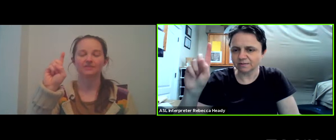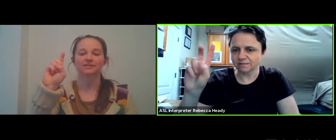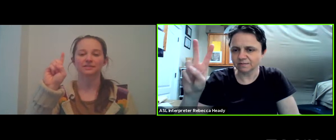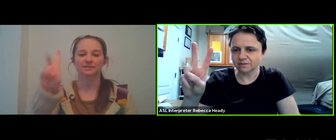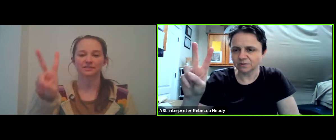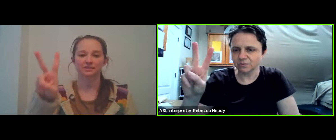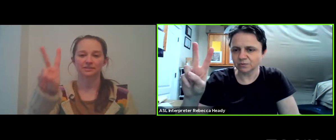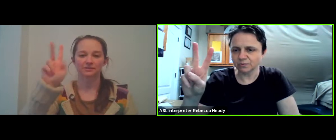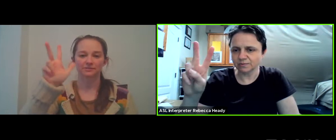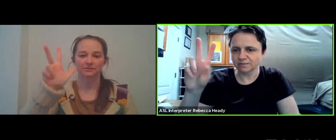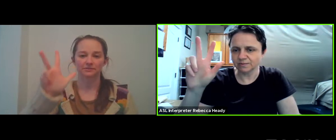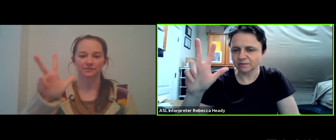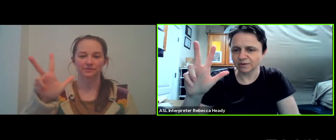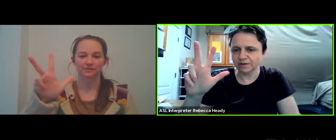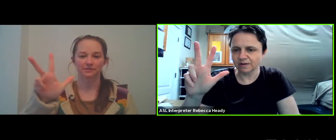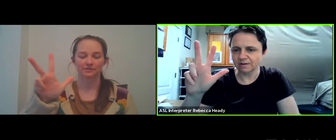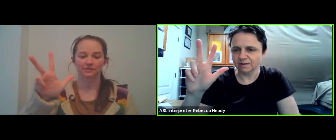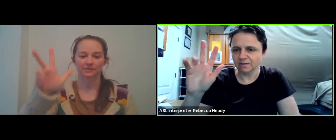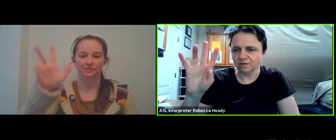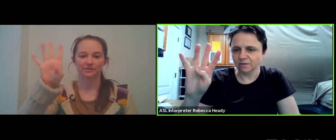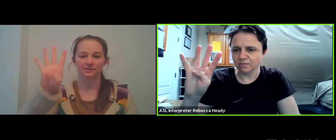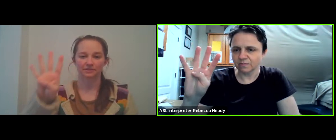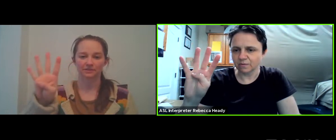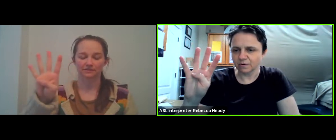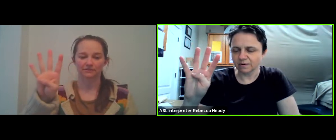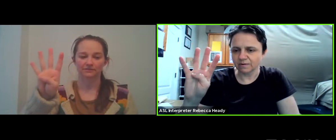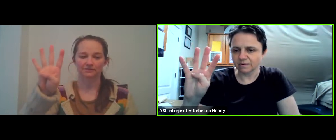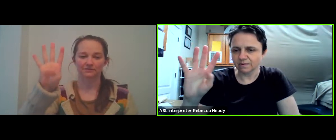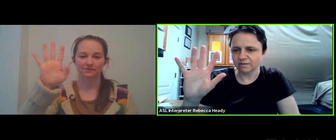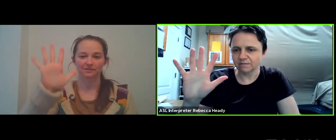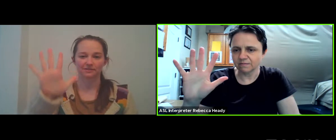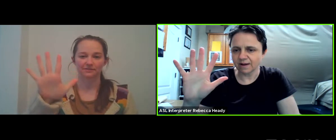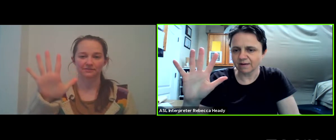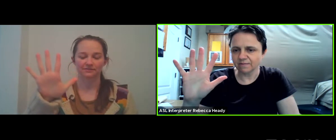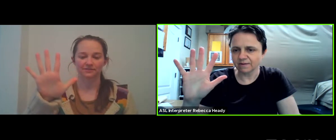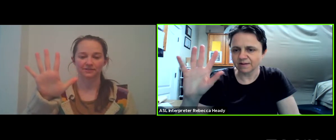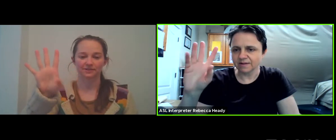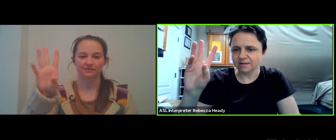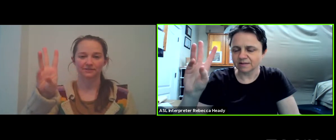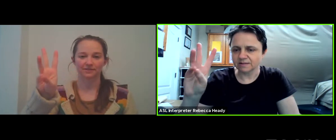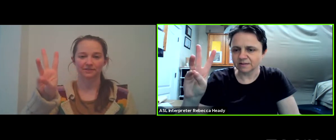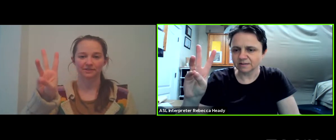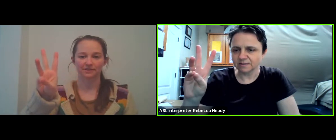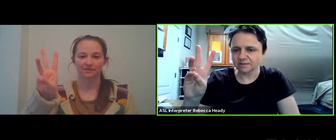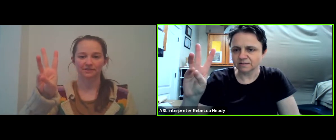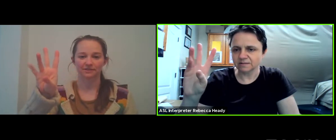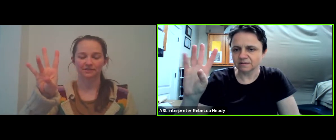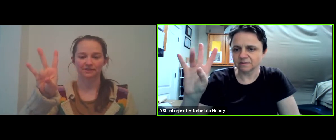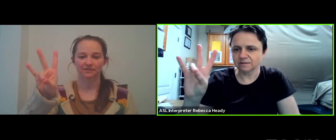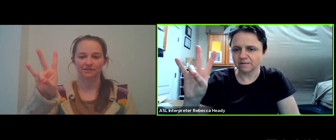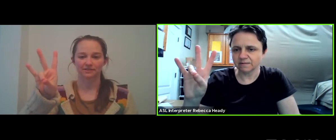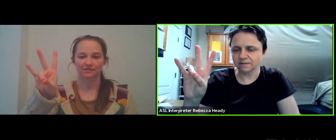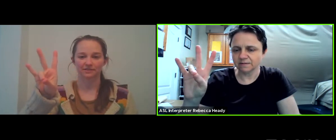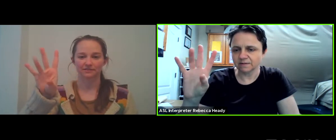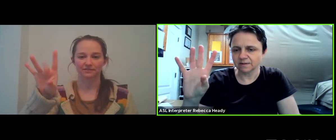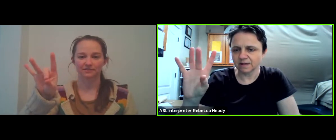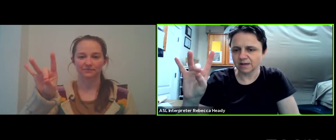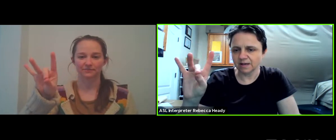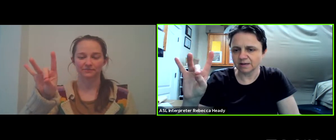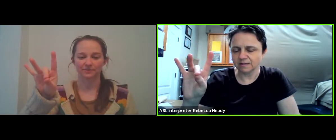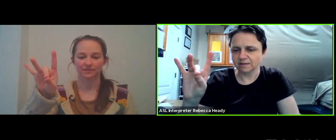Numbers 1, 2, 3, 4, 5, 6,